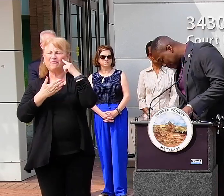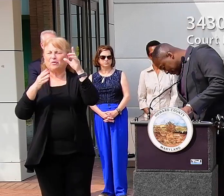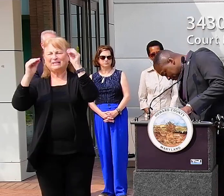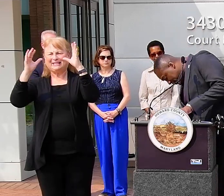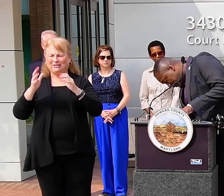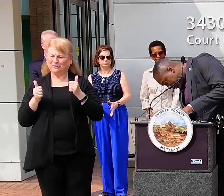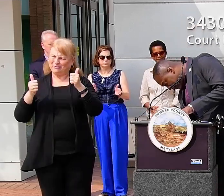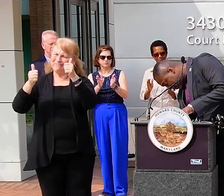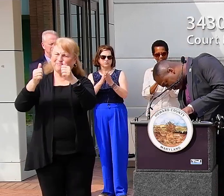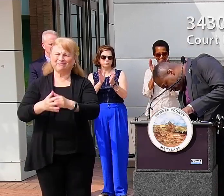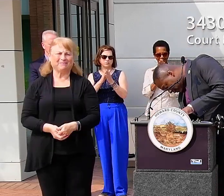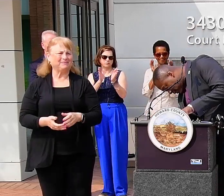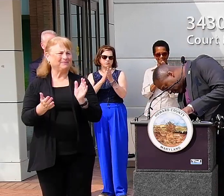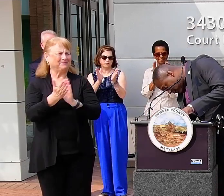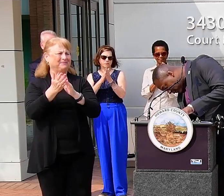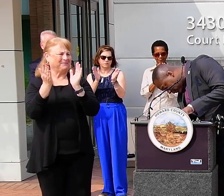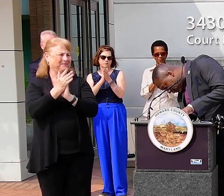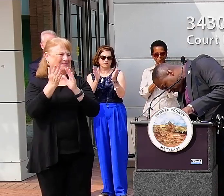teachers.